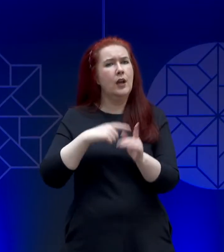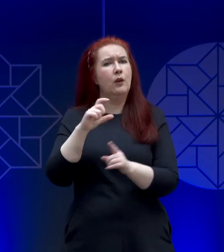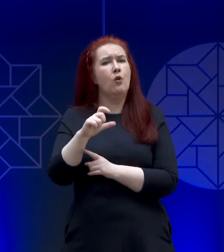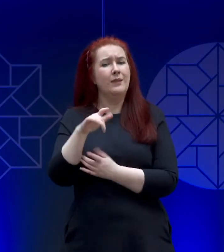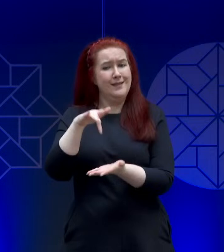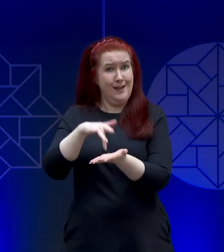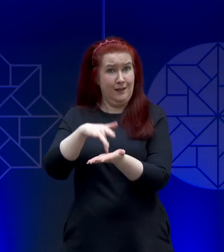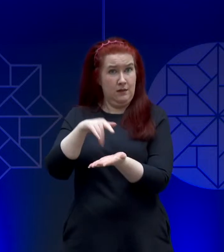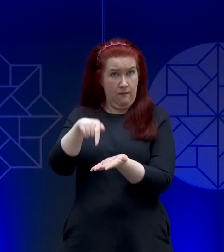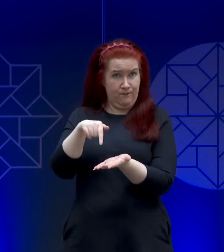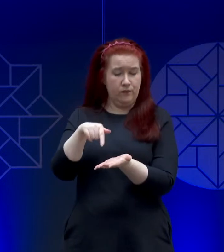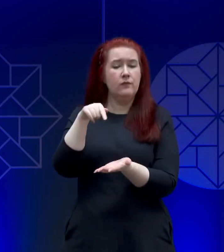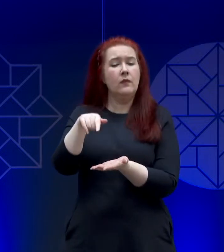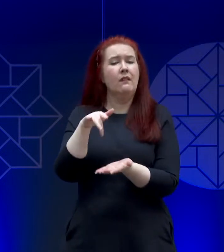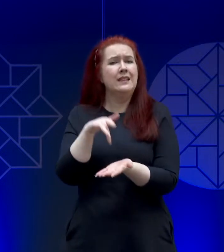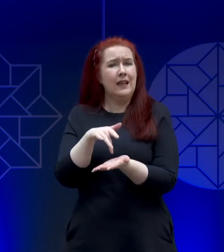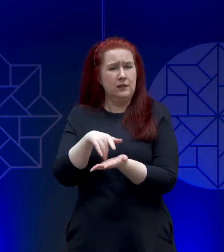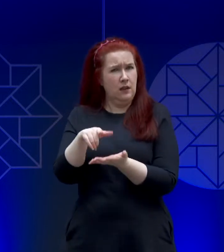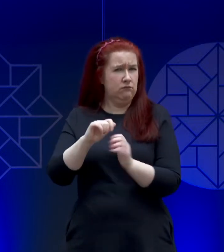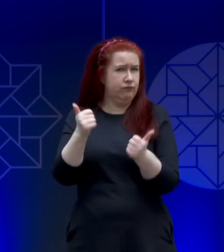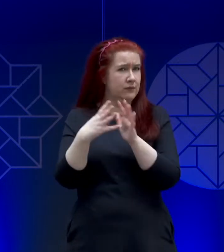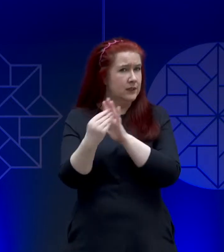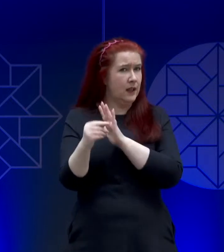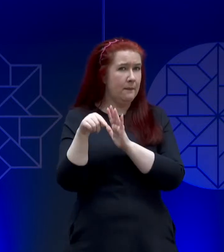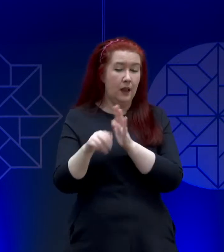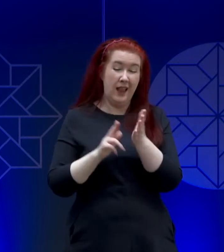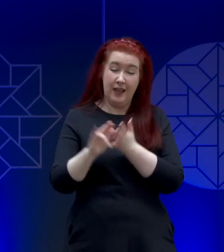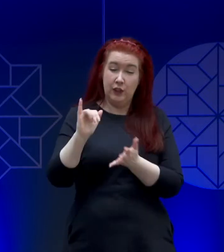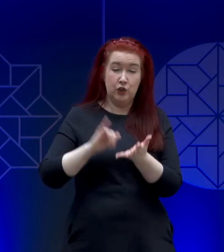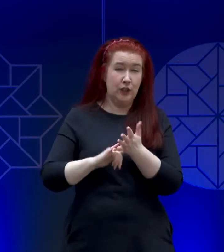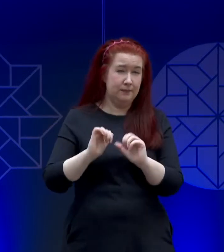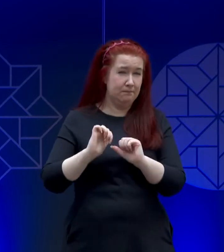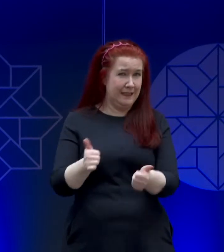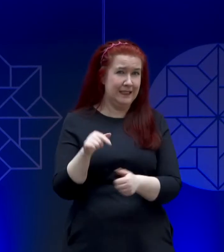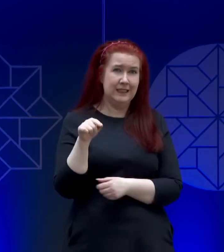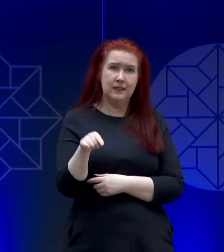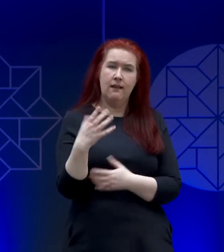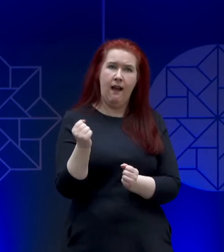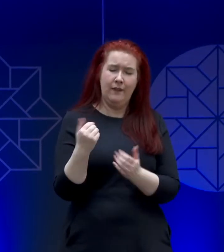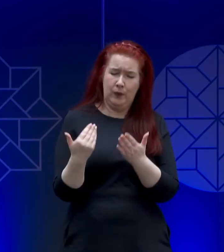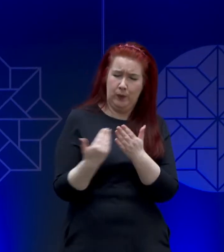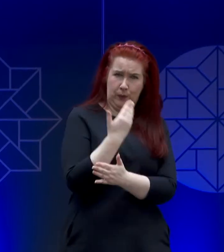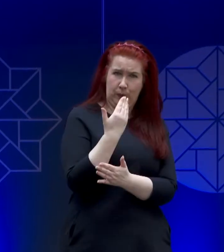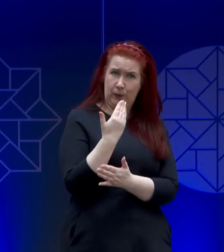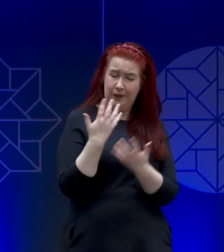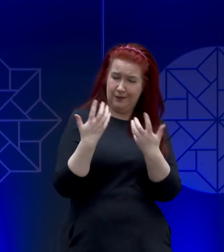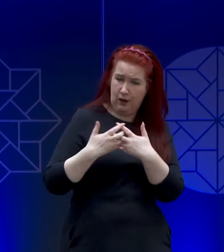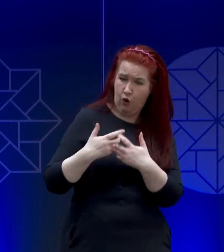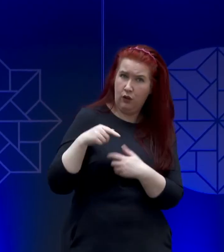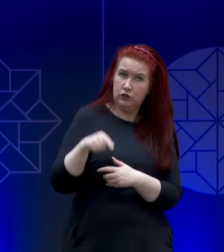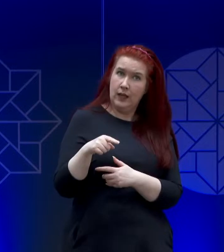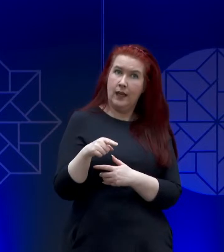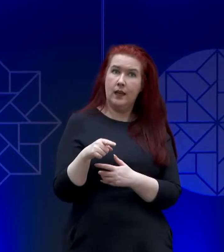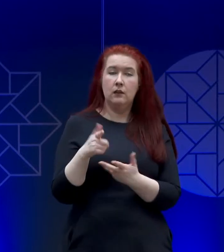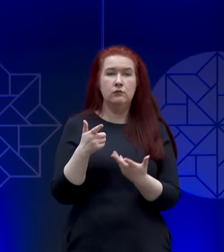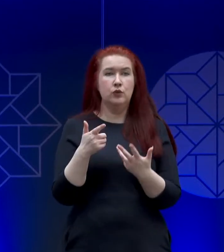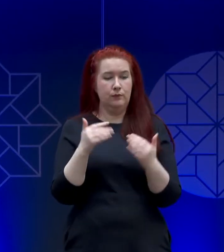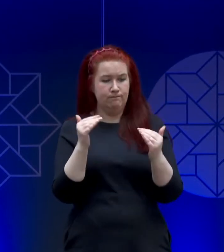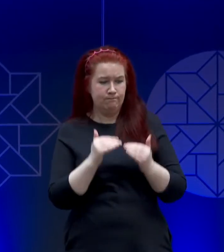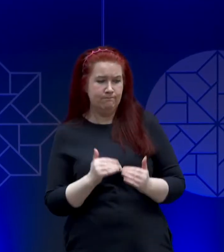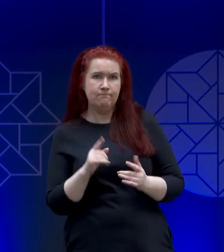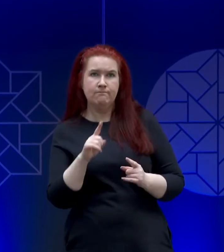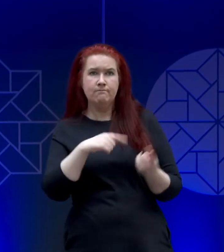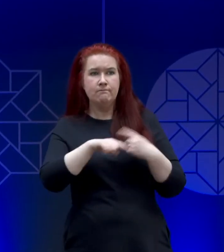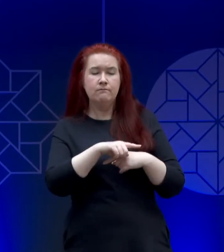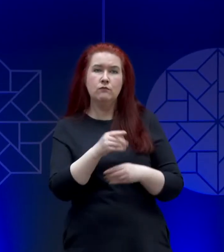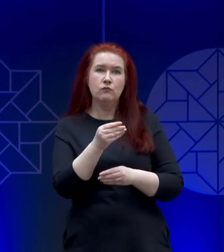centre is a great example of the NHS at its best, with the latest technology being used to meet the transfusion needs of